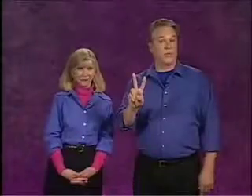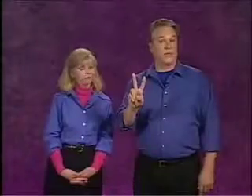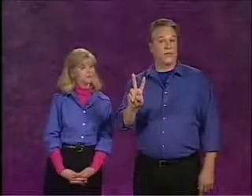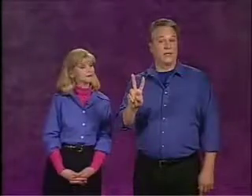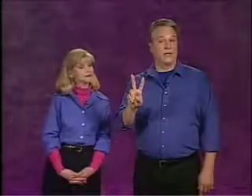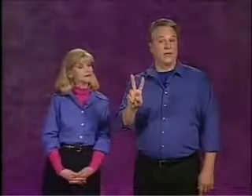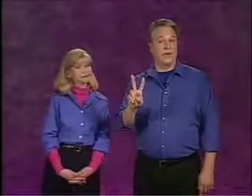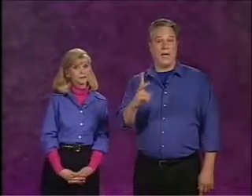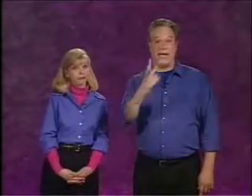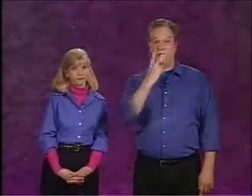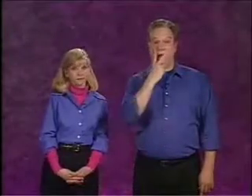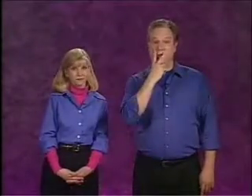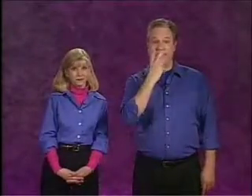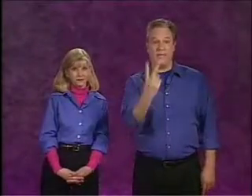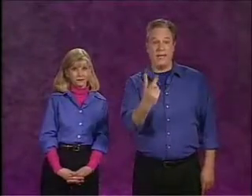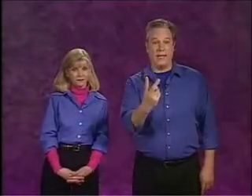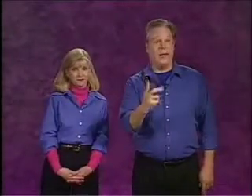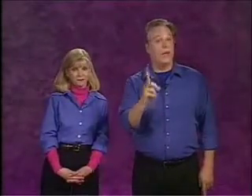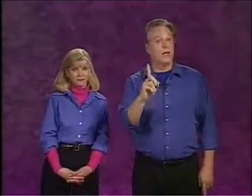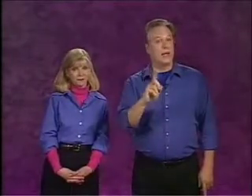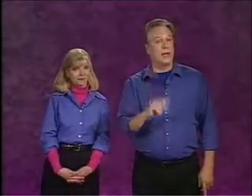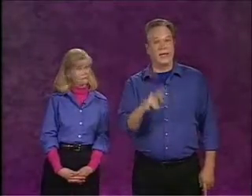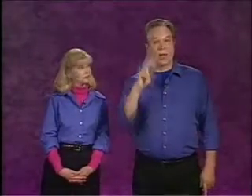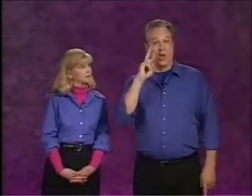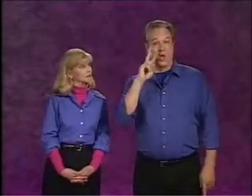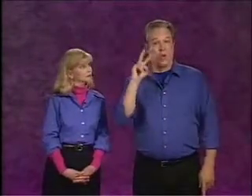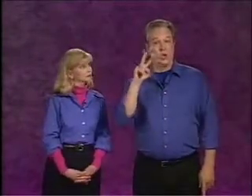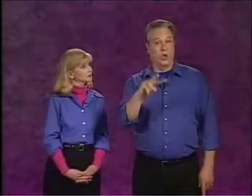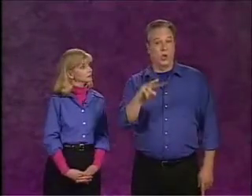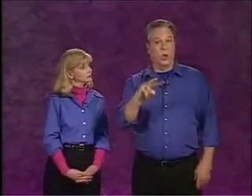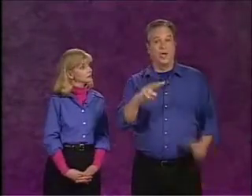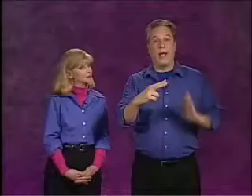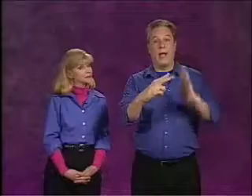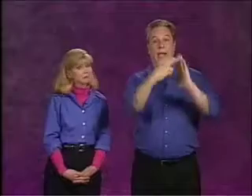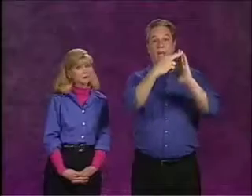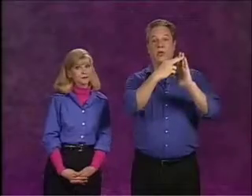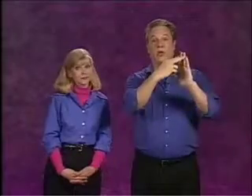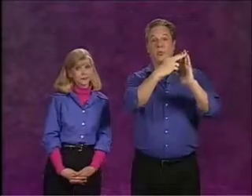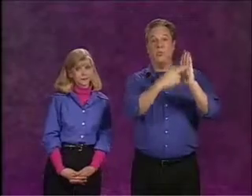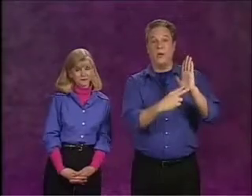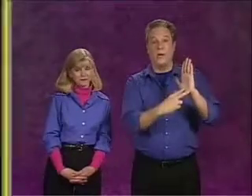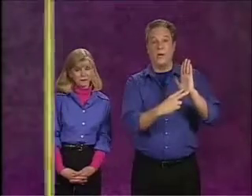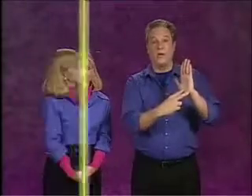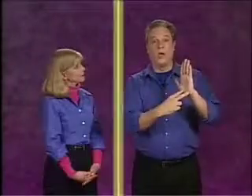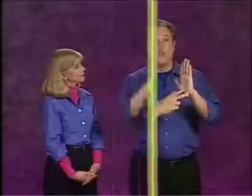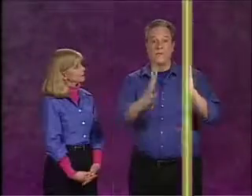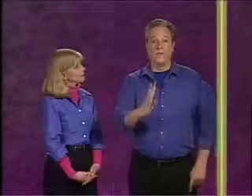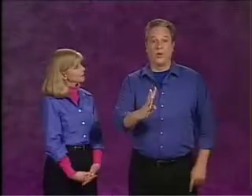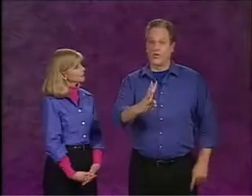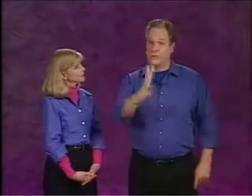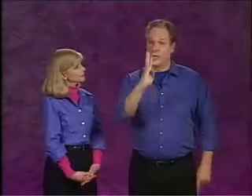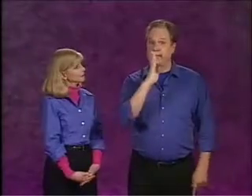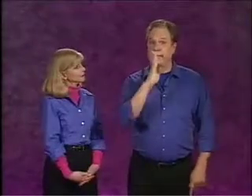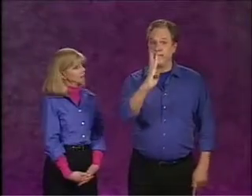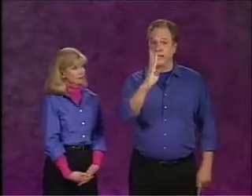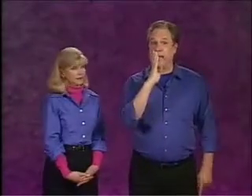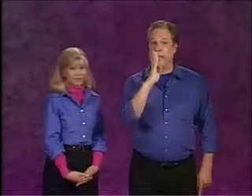And in lesson 12, you learned to use the V to represent eyes for sight-related signs, and how to use